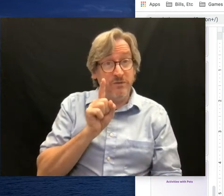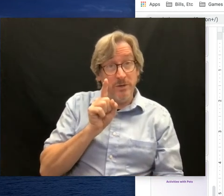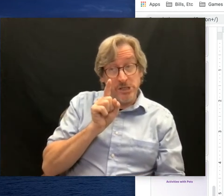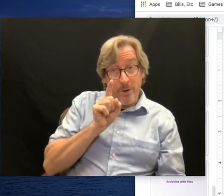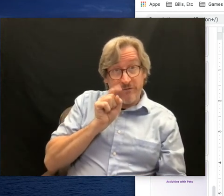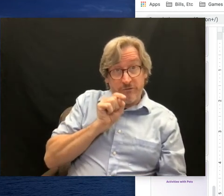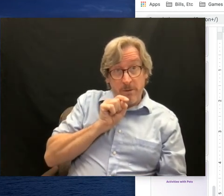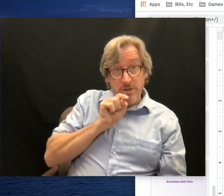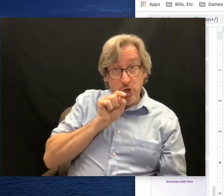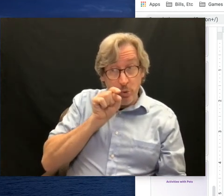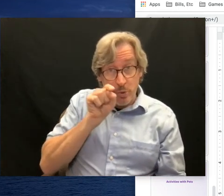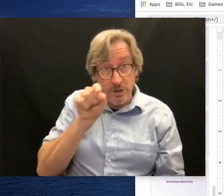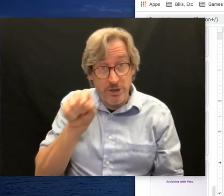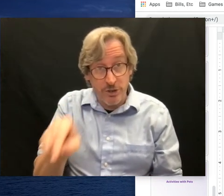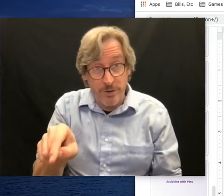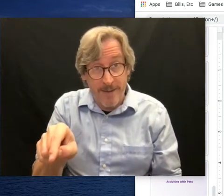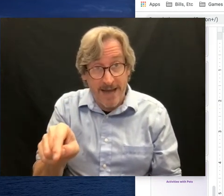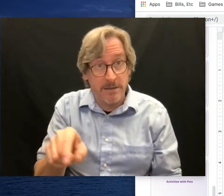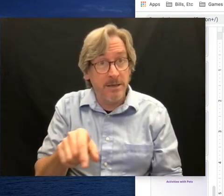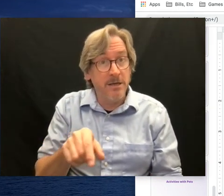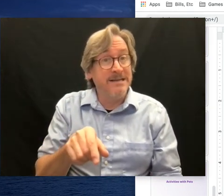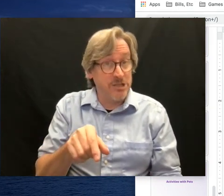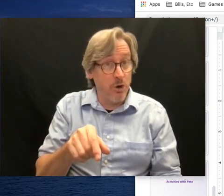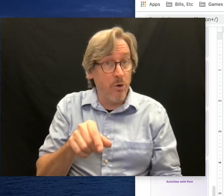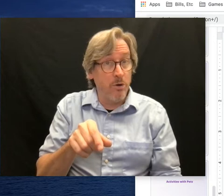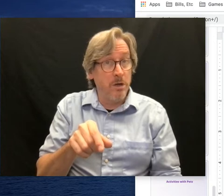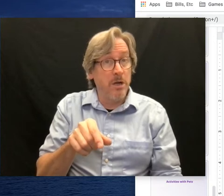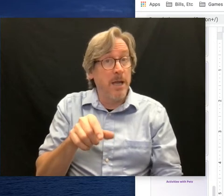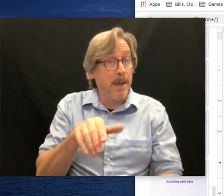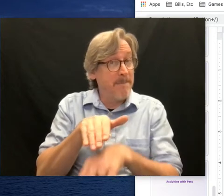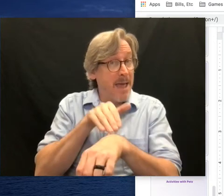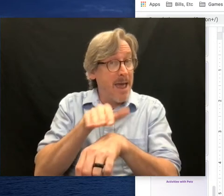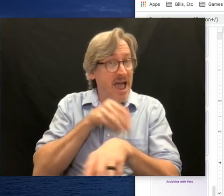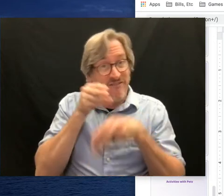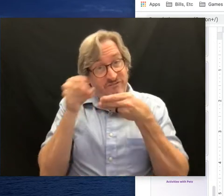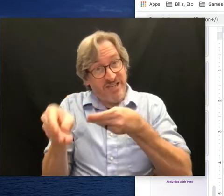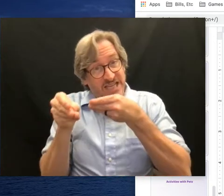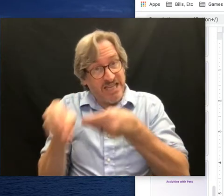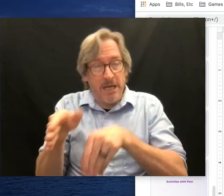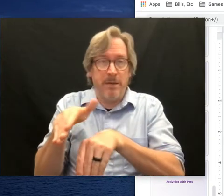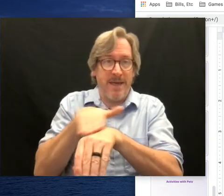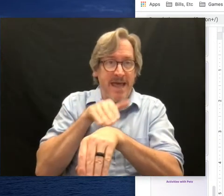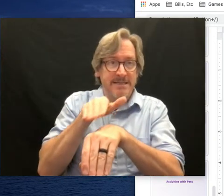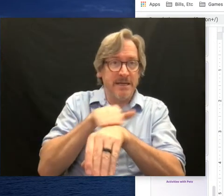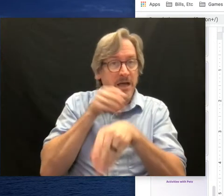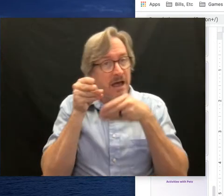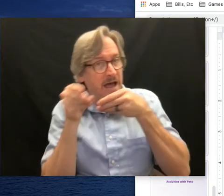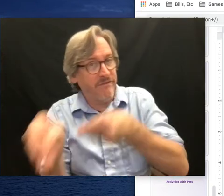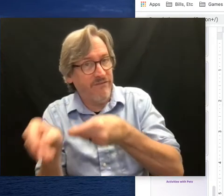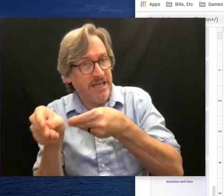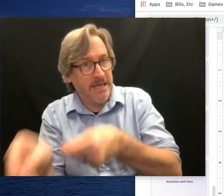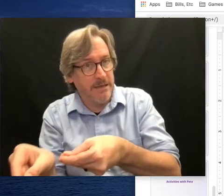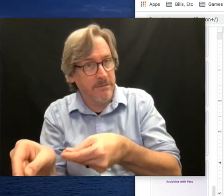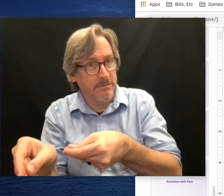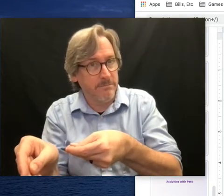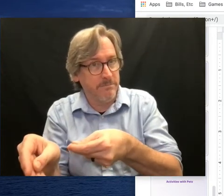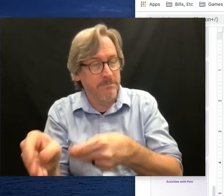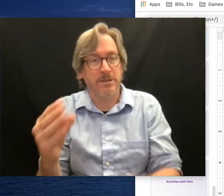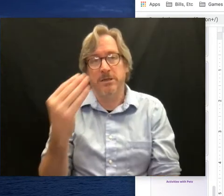the food is going from you to the pet. So feed pet, I